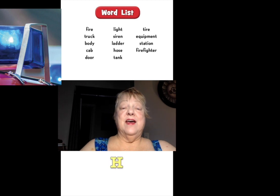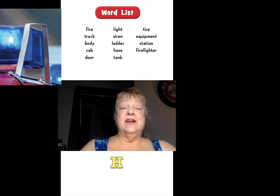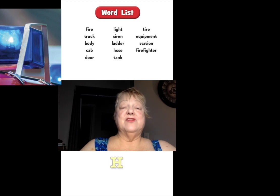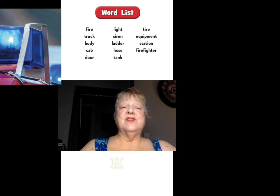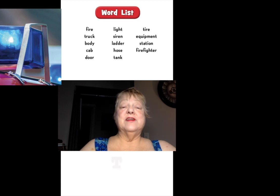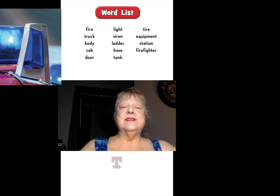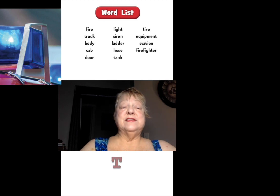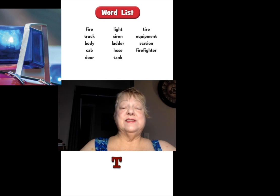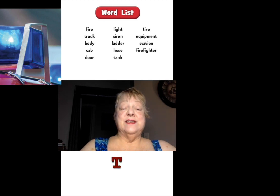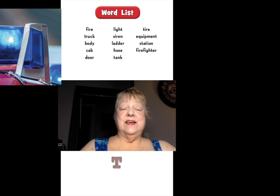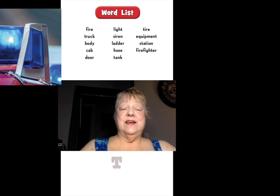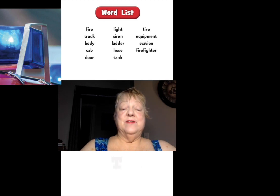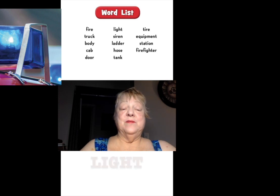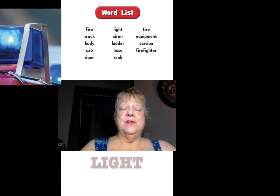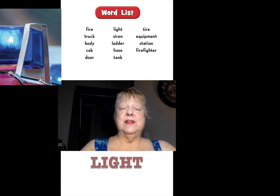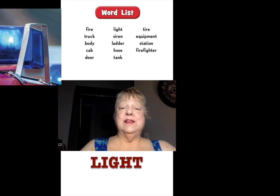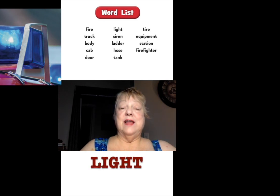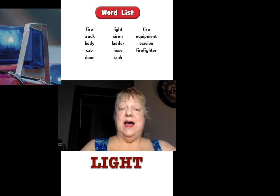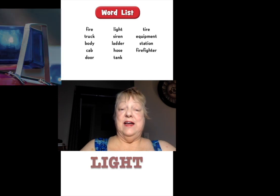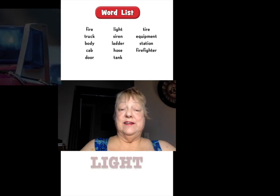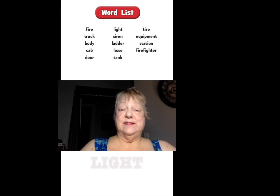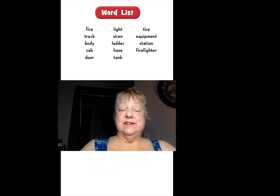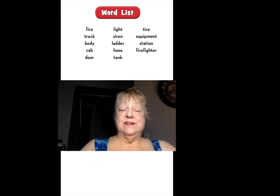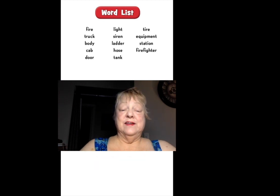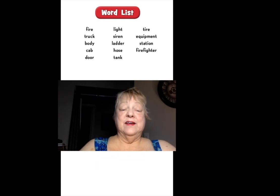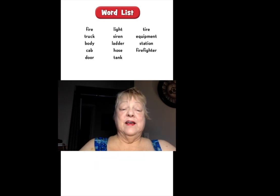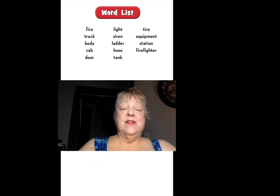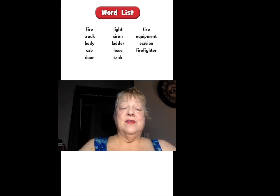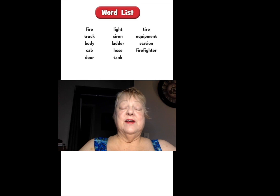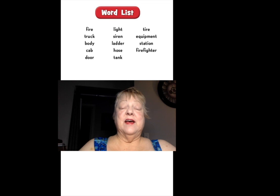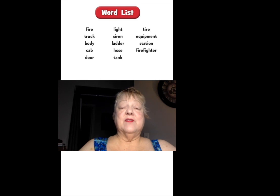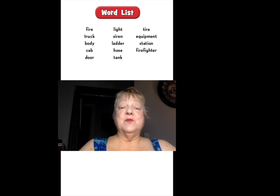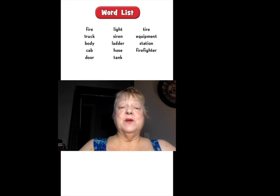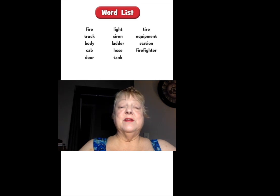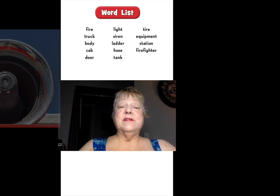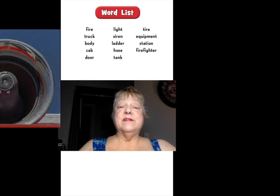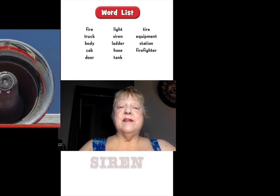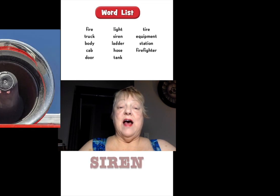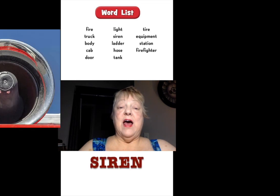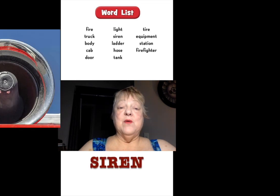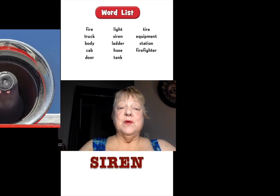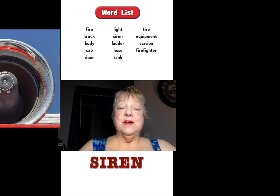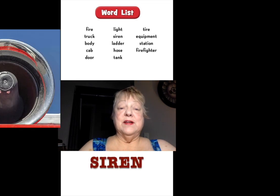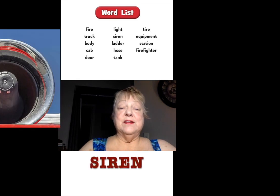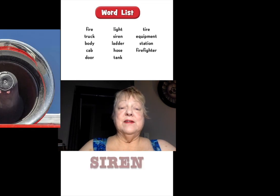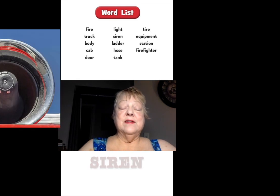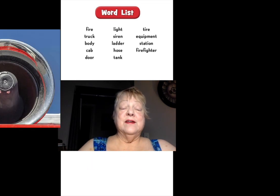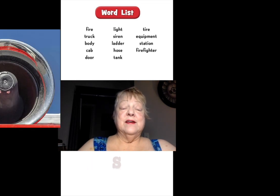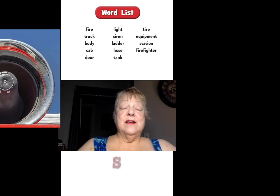L-I-G-H. T, light. The next one is siren,